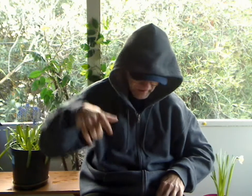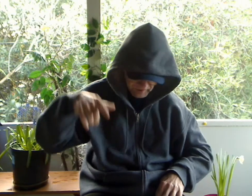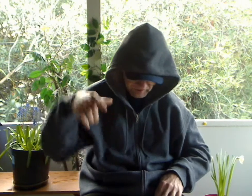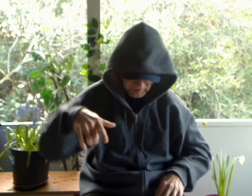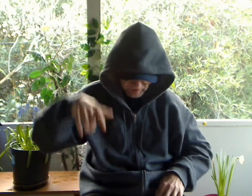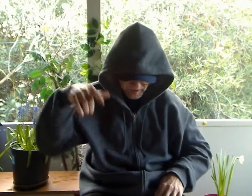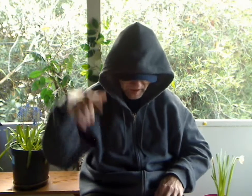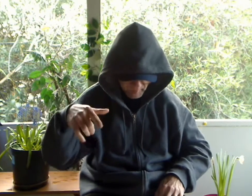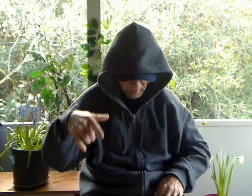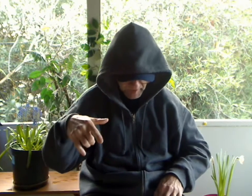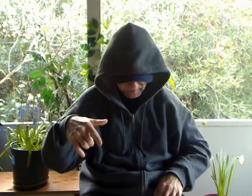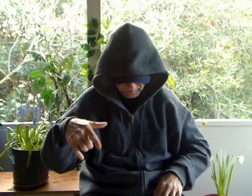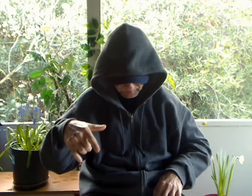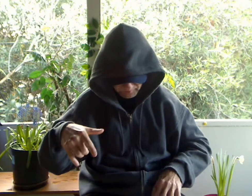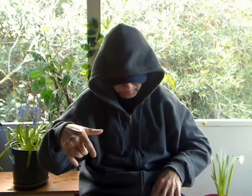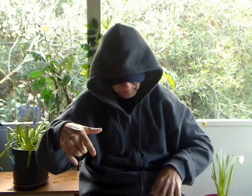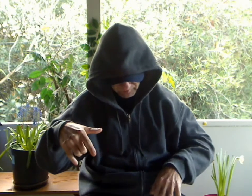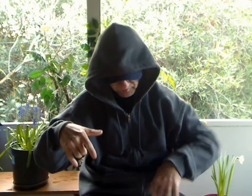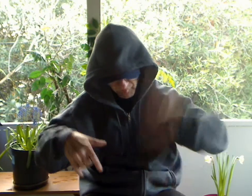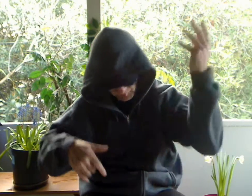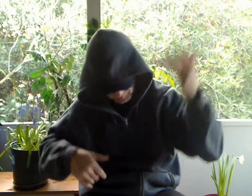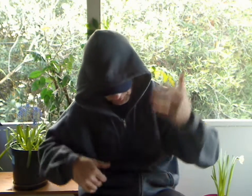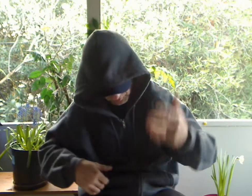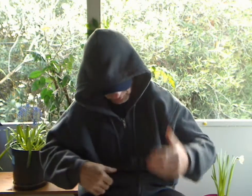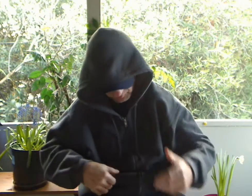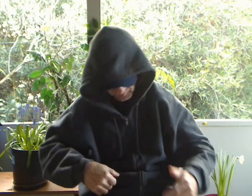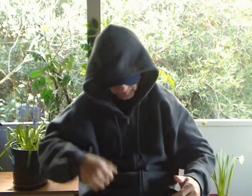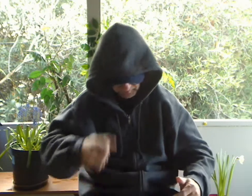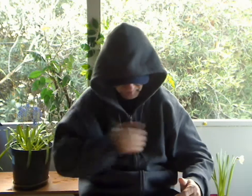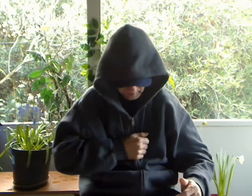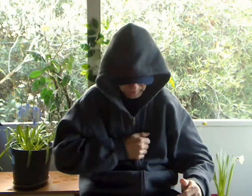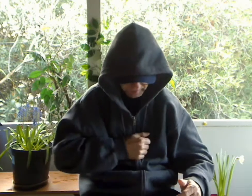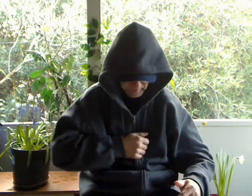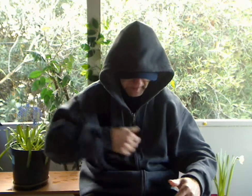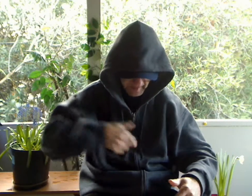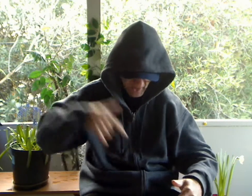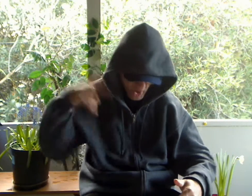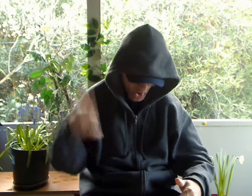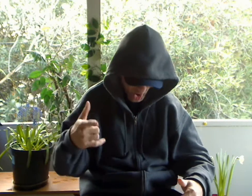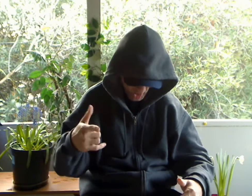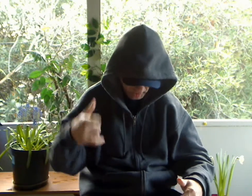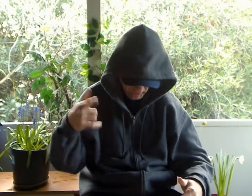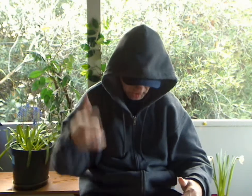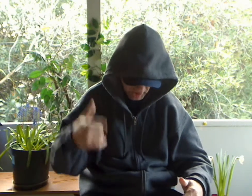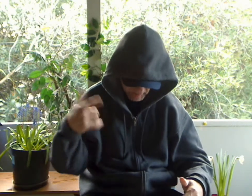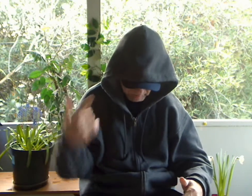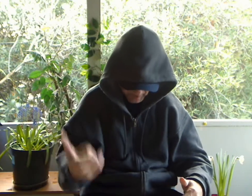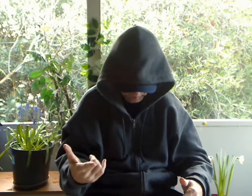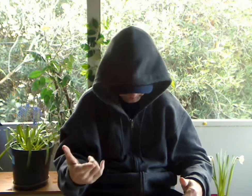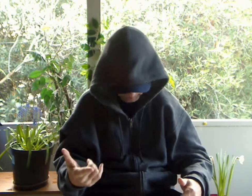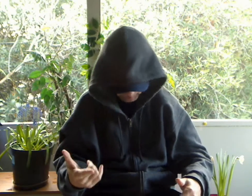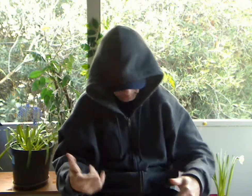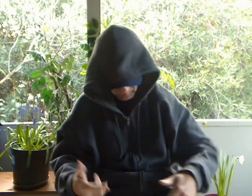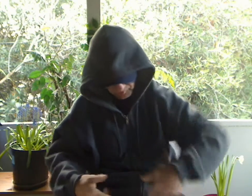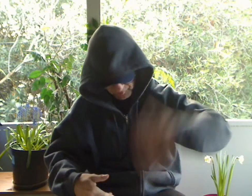Sihon, king of the Amorites, for His mercy endures forever. And Og, the king of Bashan, for His